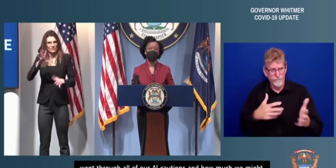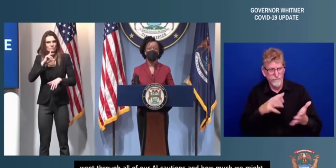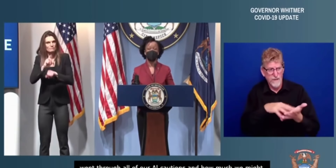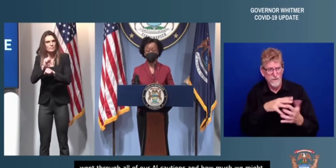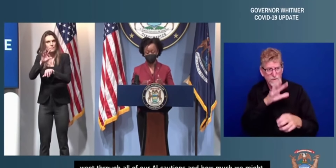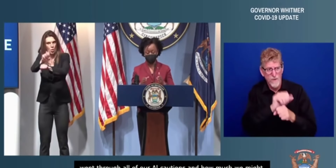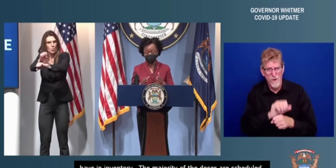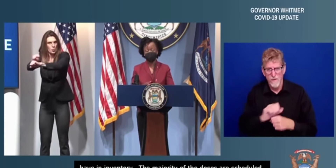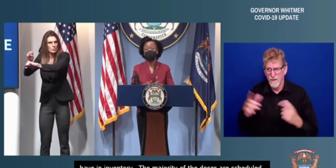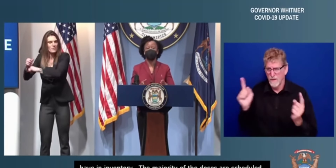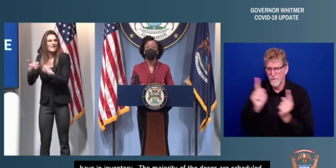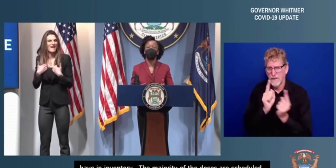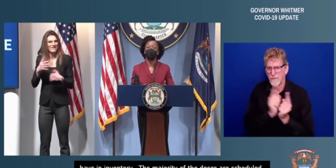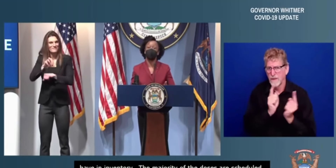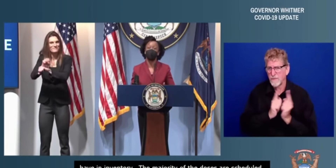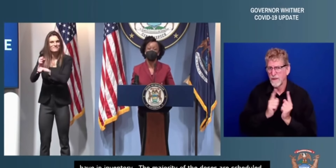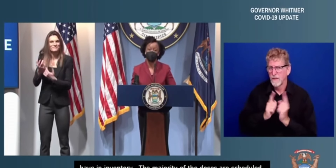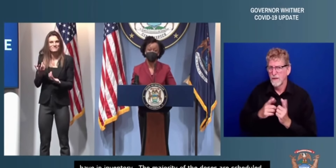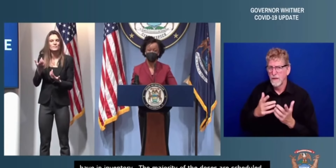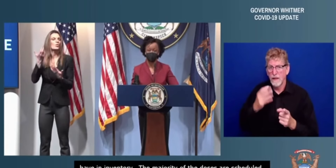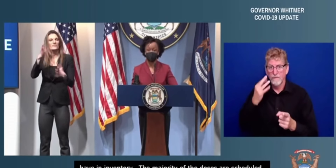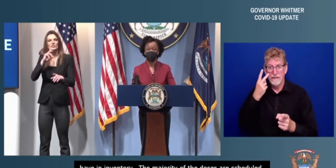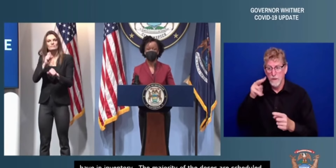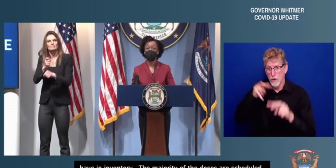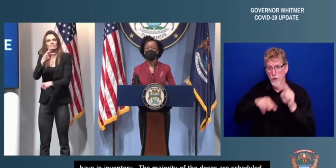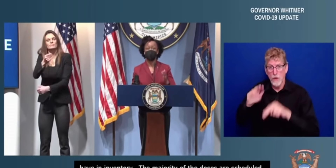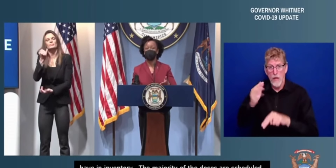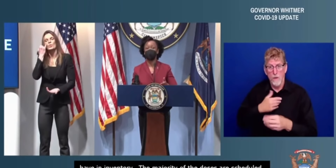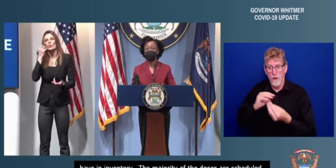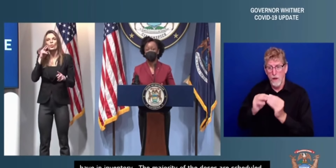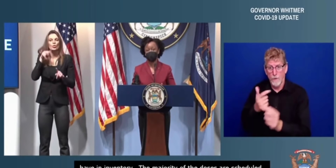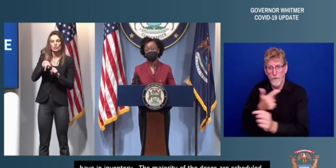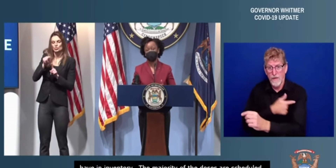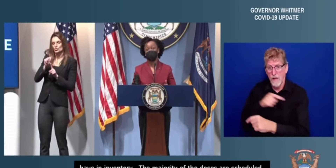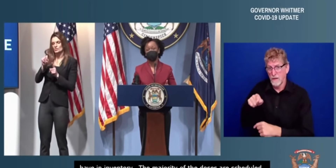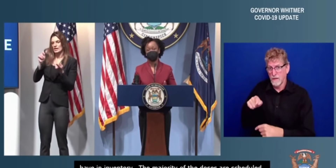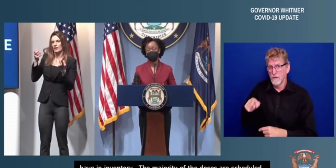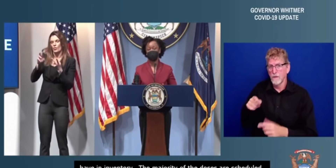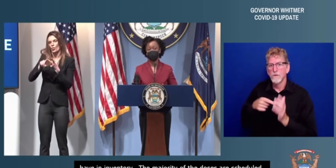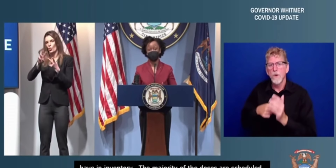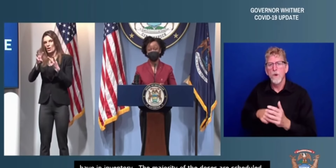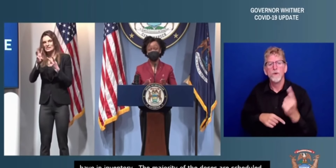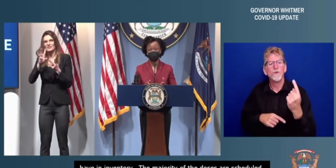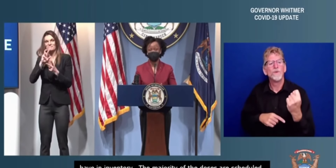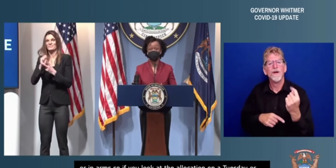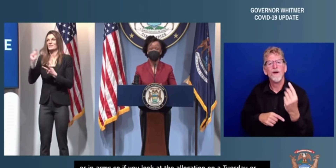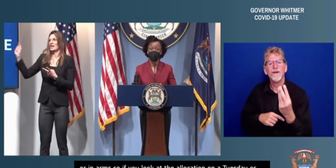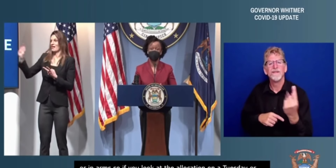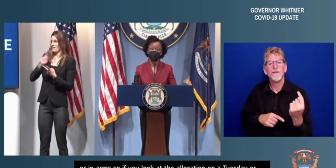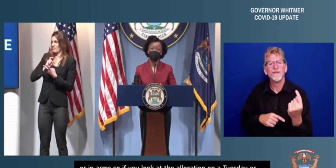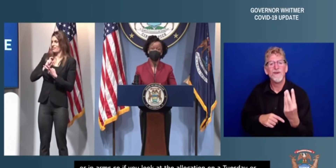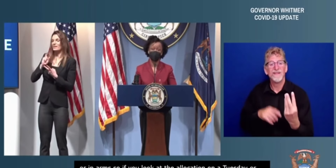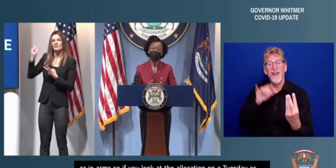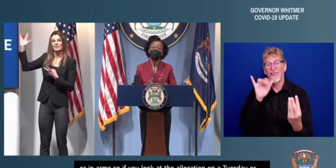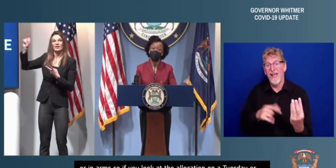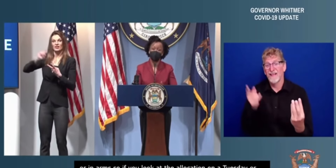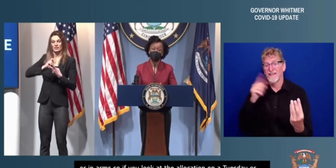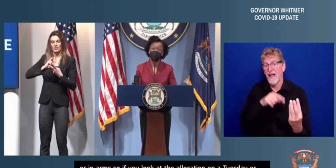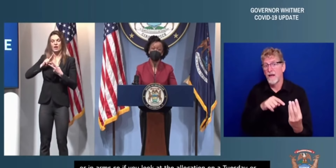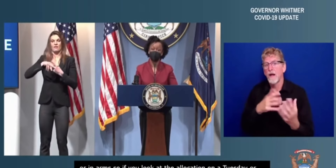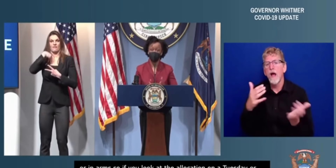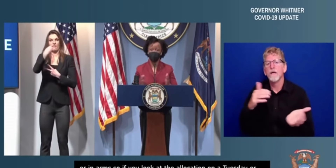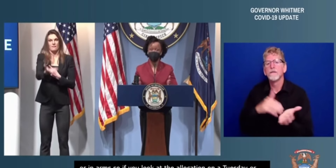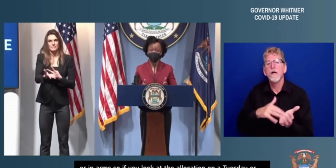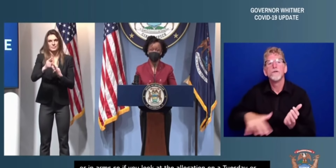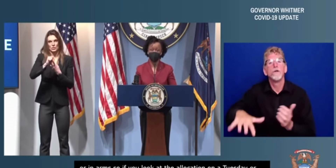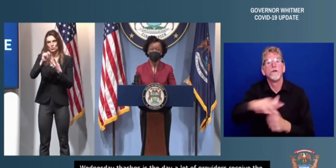allocation, if you look on a Tuesday or Wednesday, for example, that's the day when a lot of providers actually receive their vaccine. So yes, it